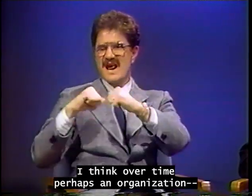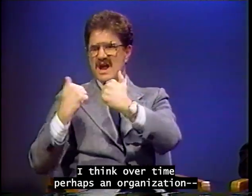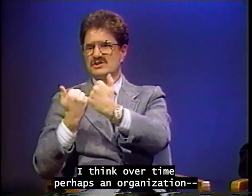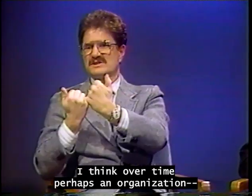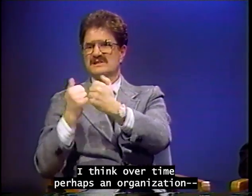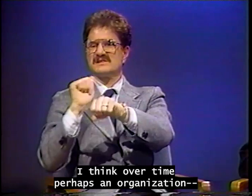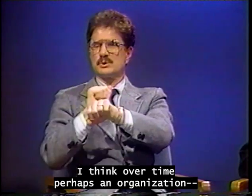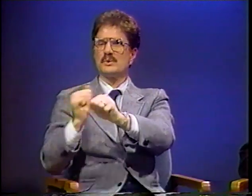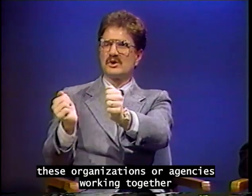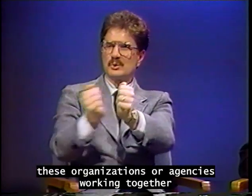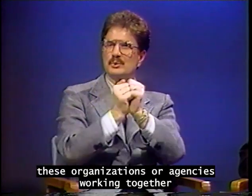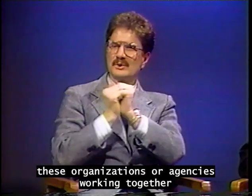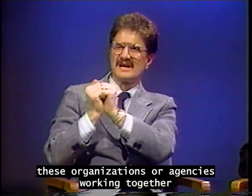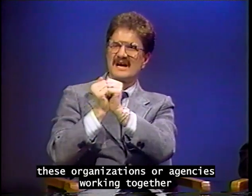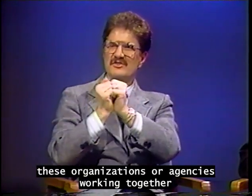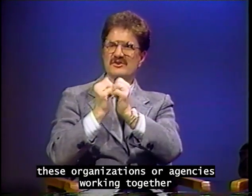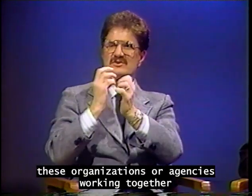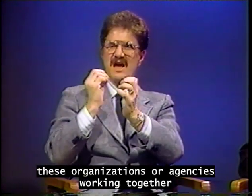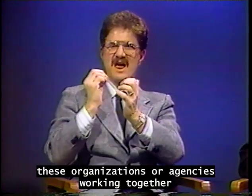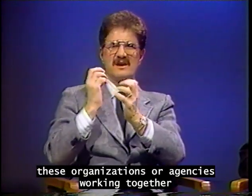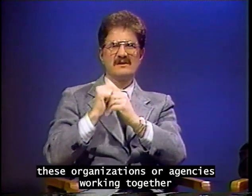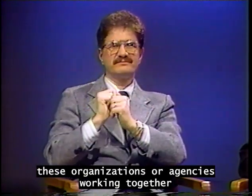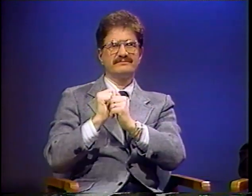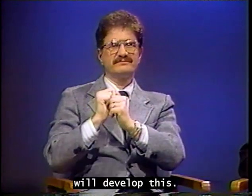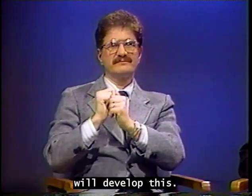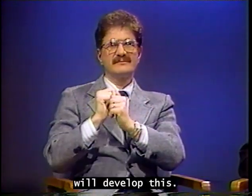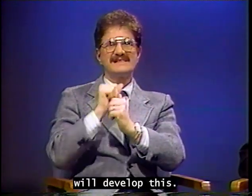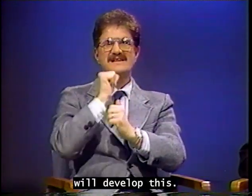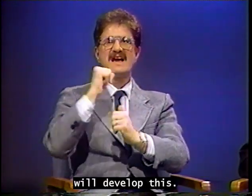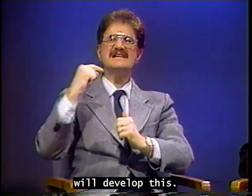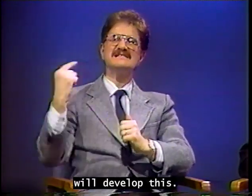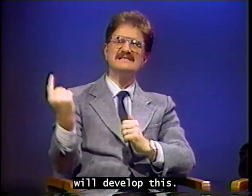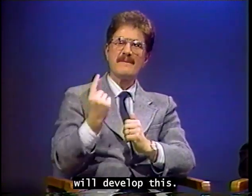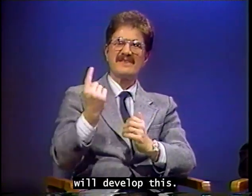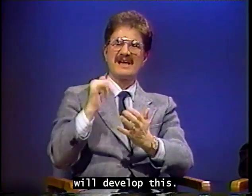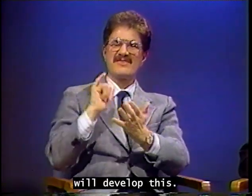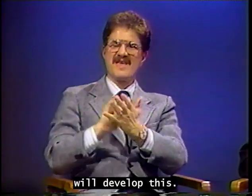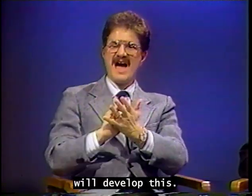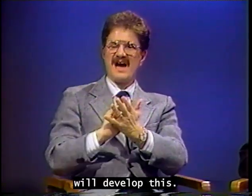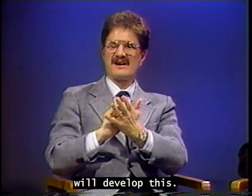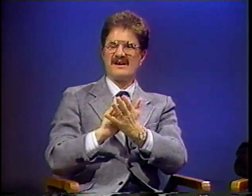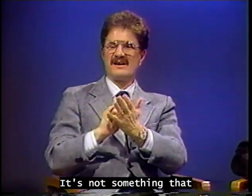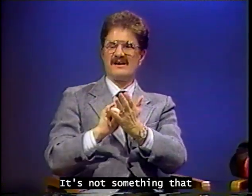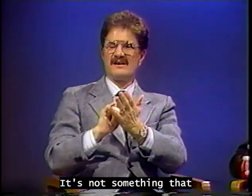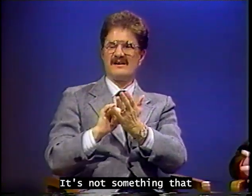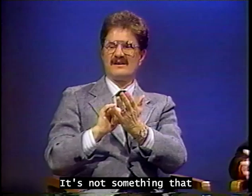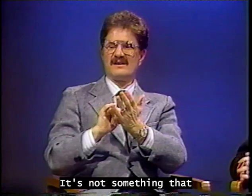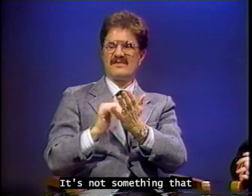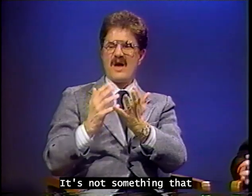perhaps these organizations or agencies working together will develop this. It's not something that